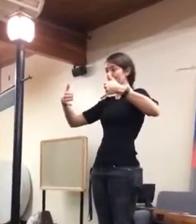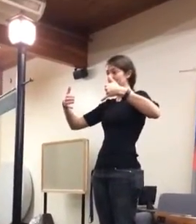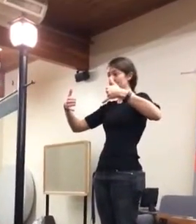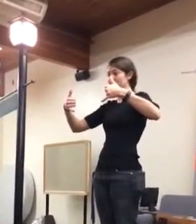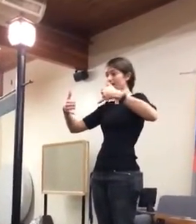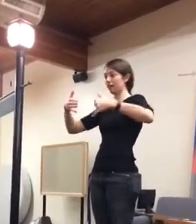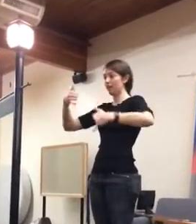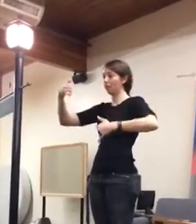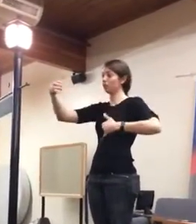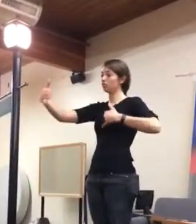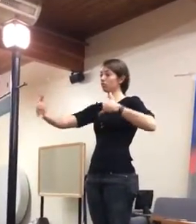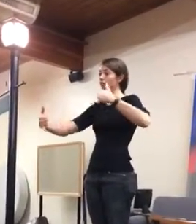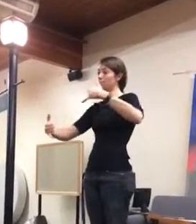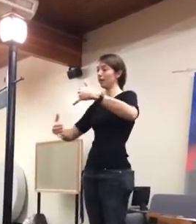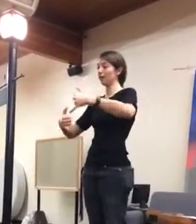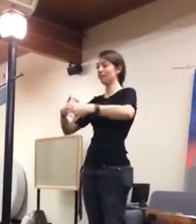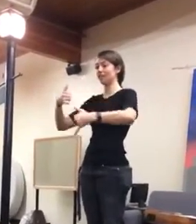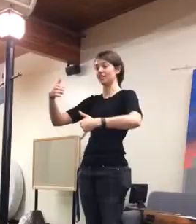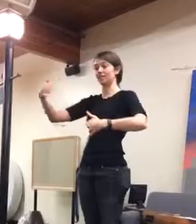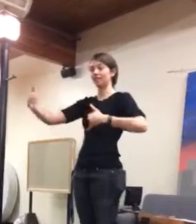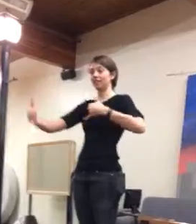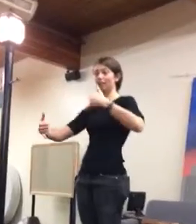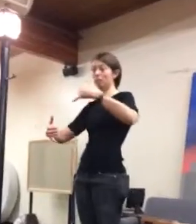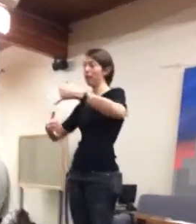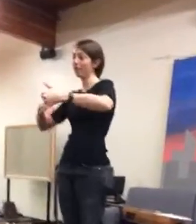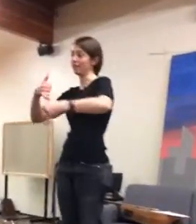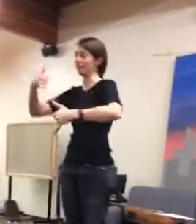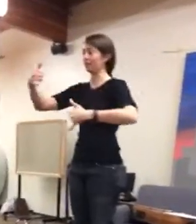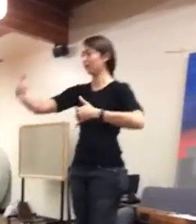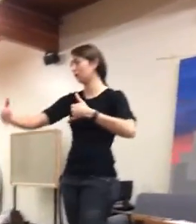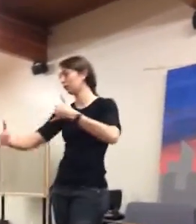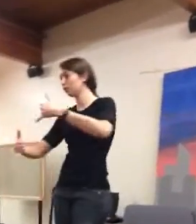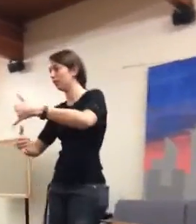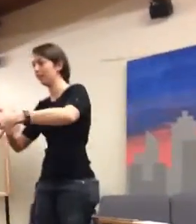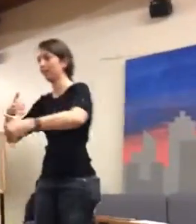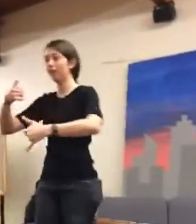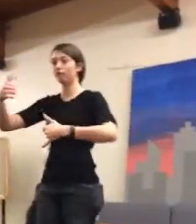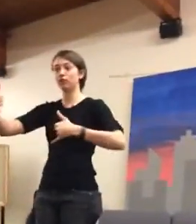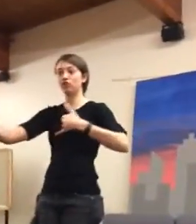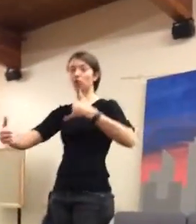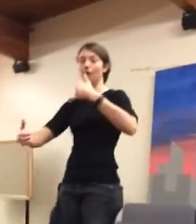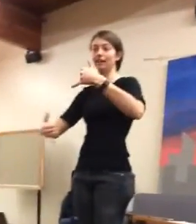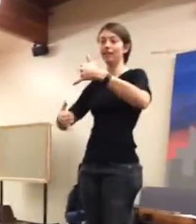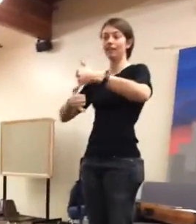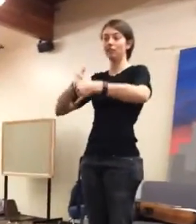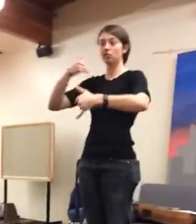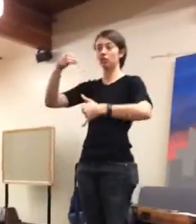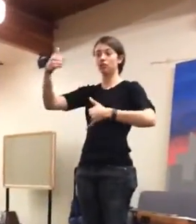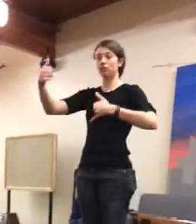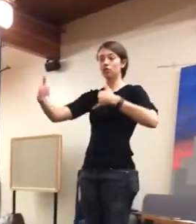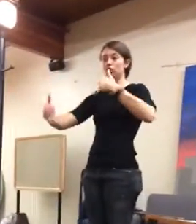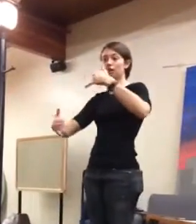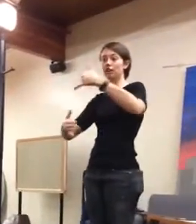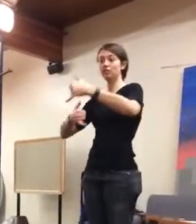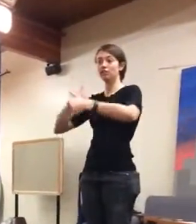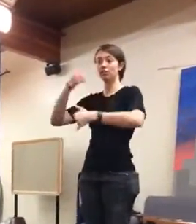hands here. And we're going to circle them around like this, like we're partying, like we're grooving for joy. So, joy to